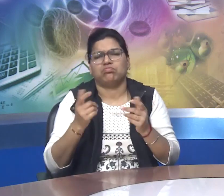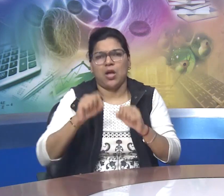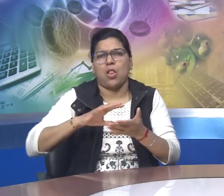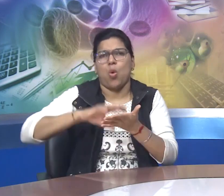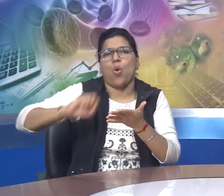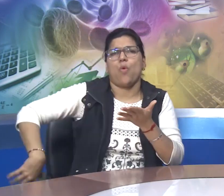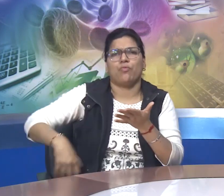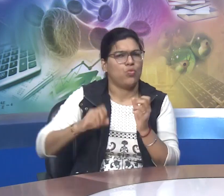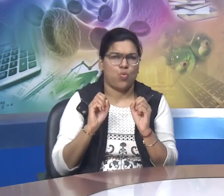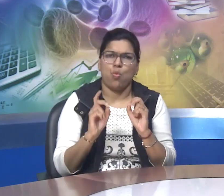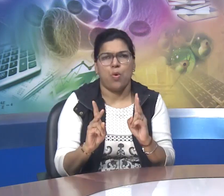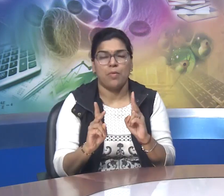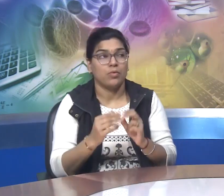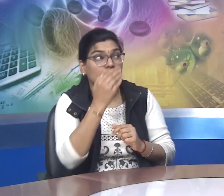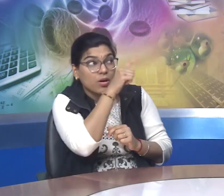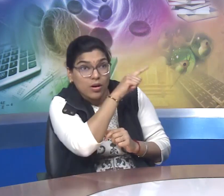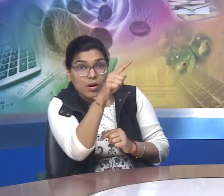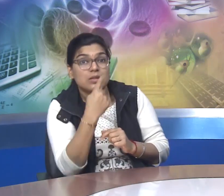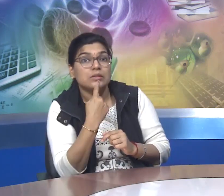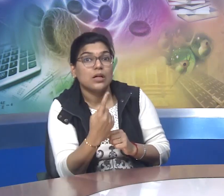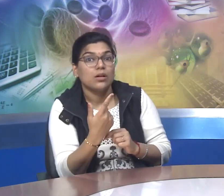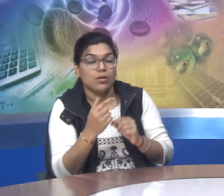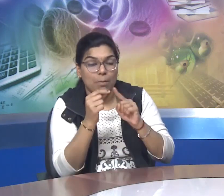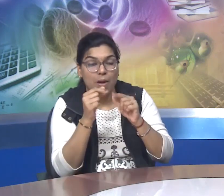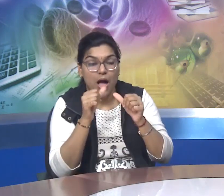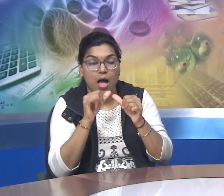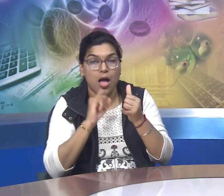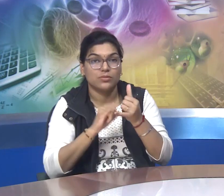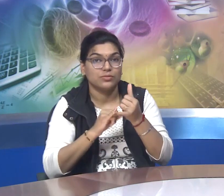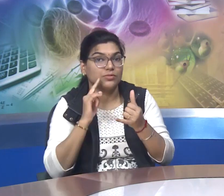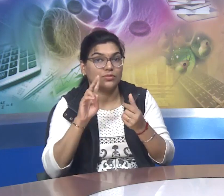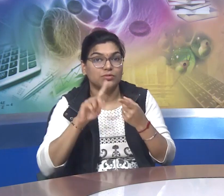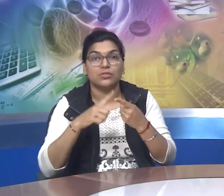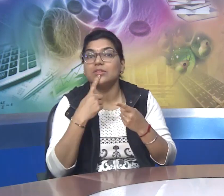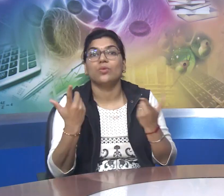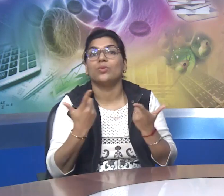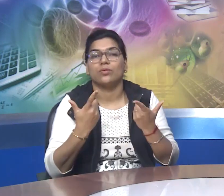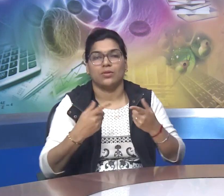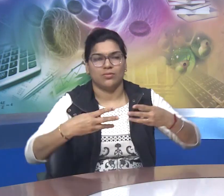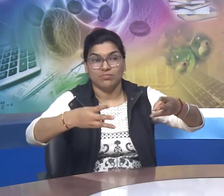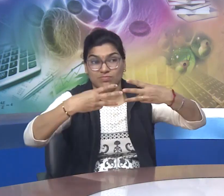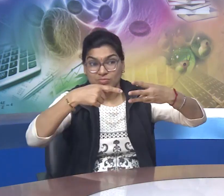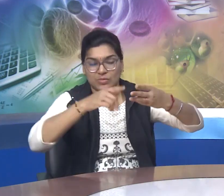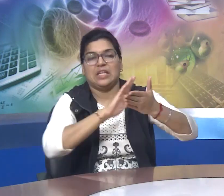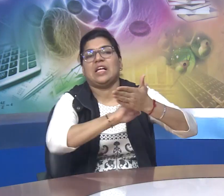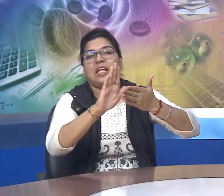And in passive voice, you can see the sentence, the window have been cleaned